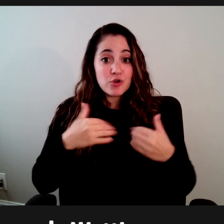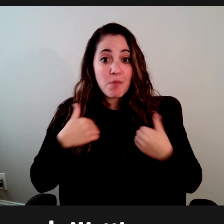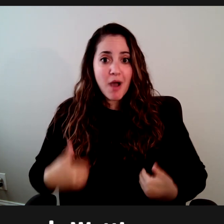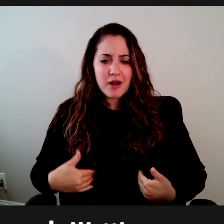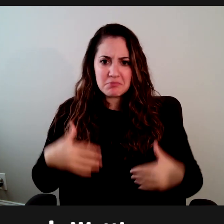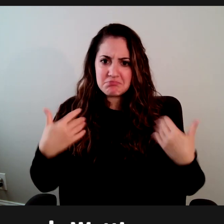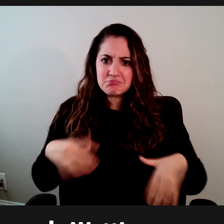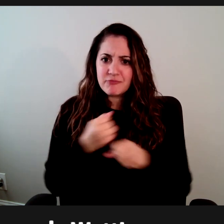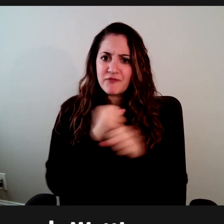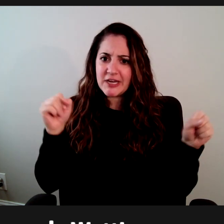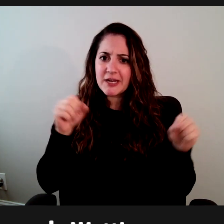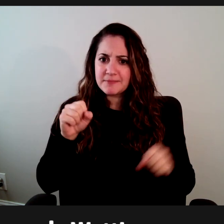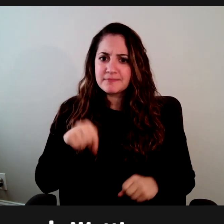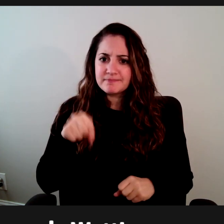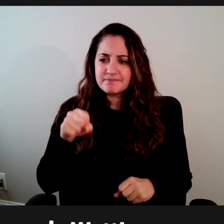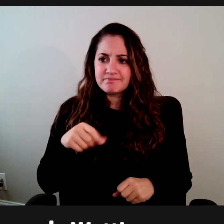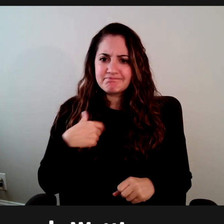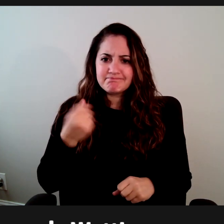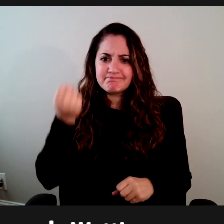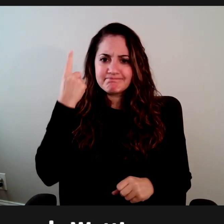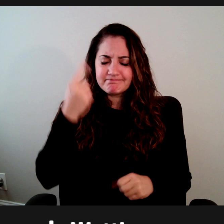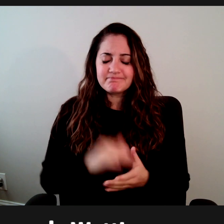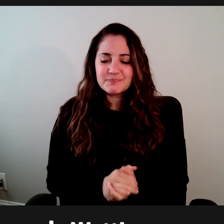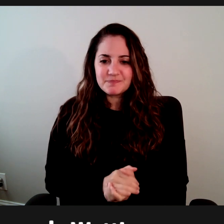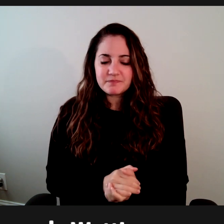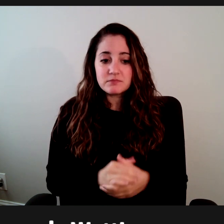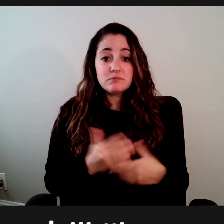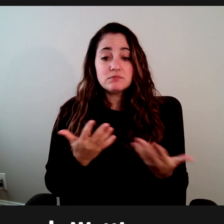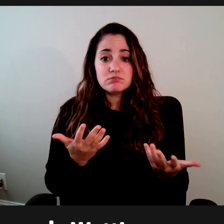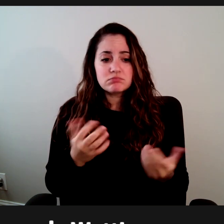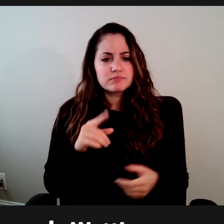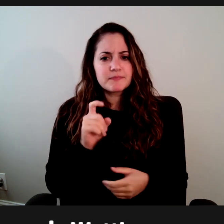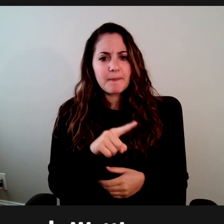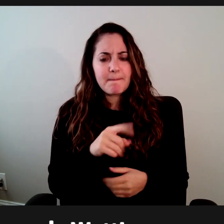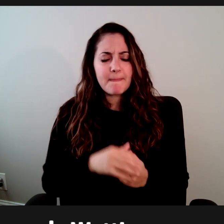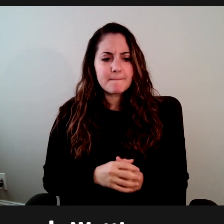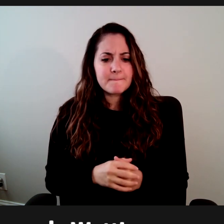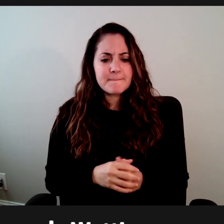body. Absolutely. I feel that. And mm-hmm. So what gets in the